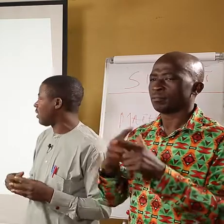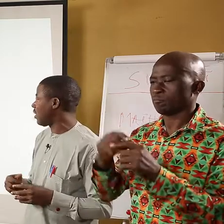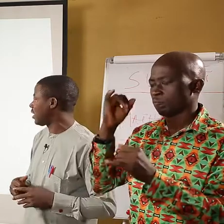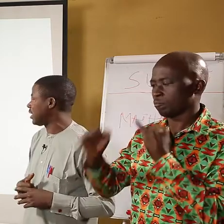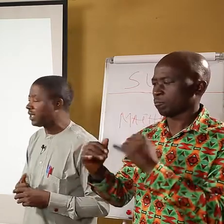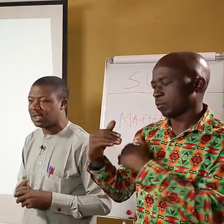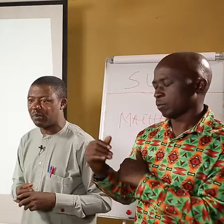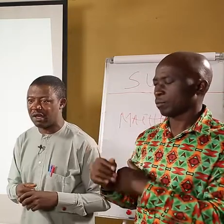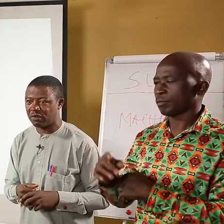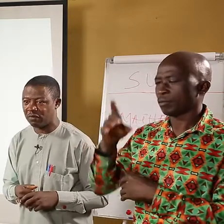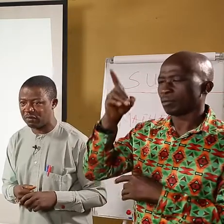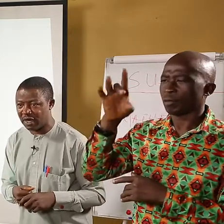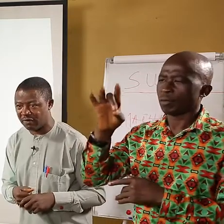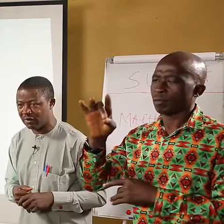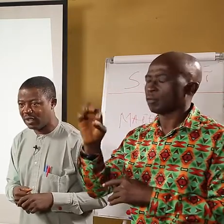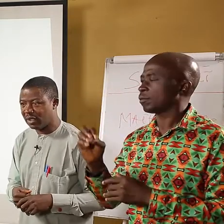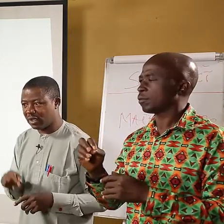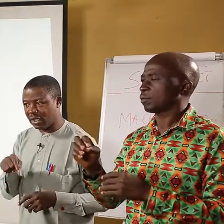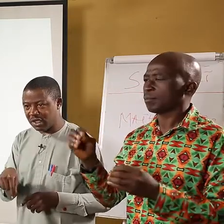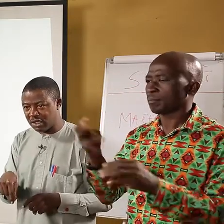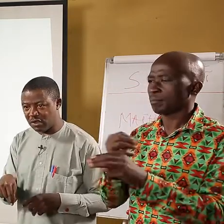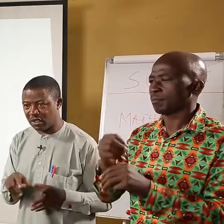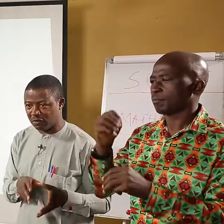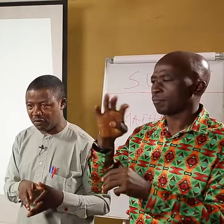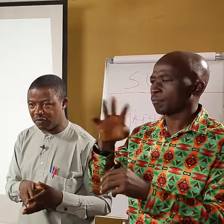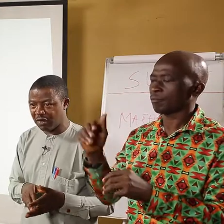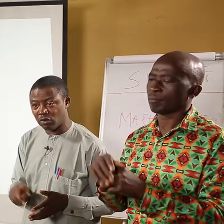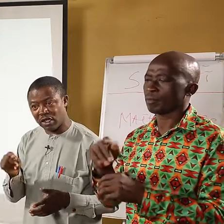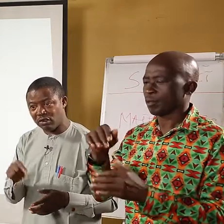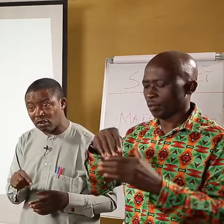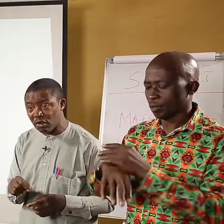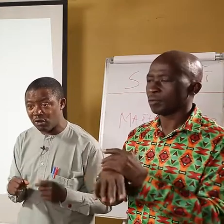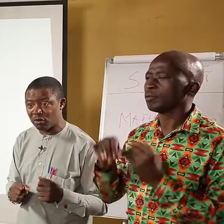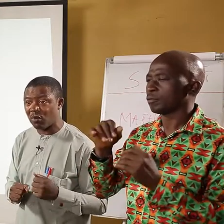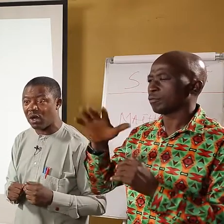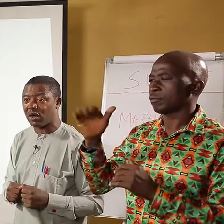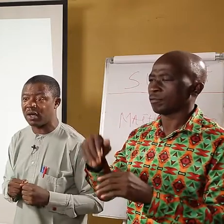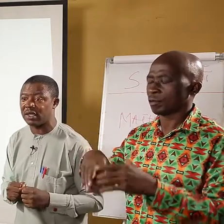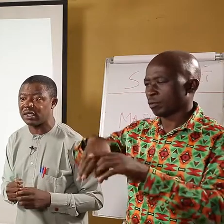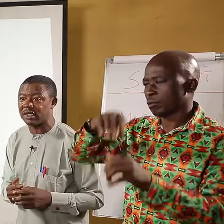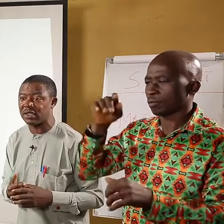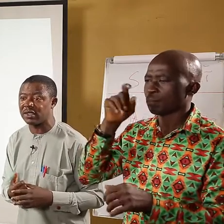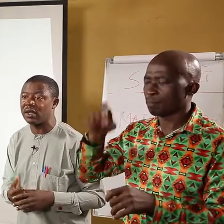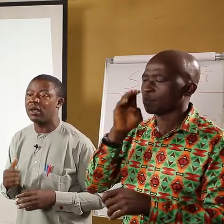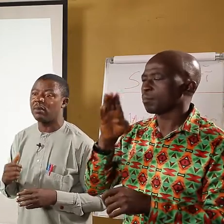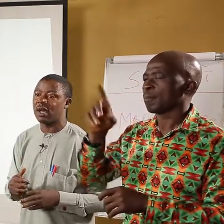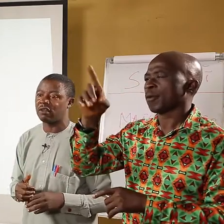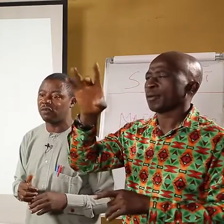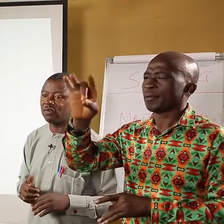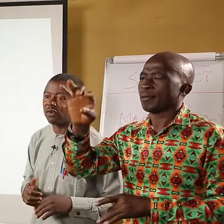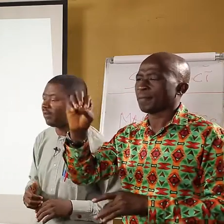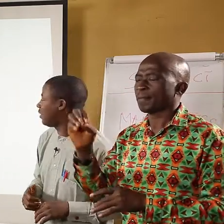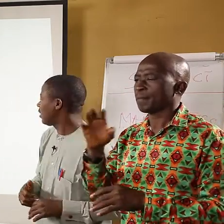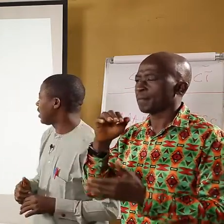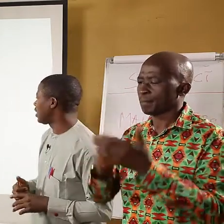is 180 minus 55. The interior is 55, so the exterior must be 180 degrees